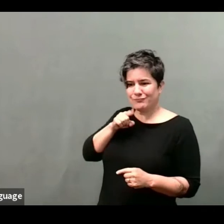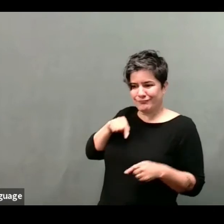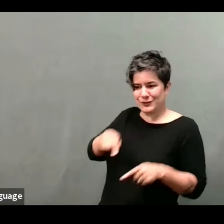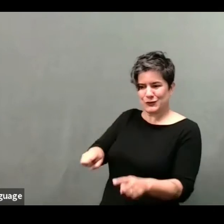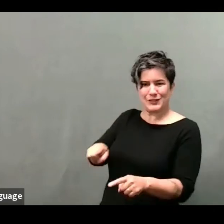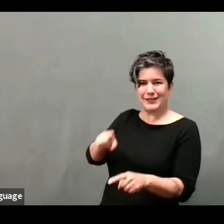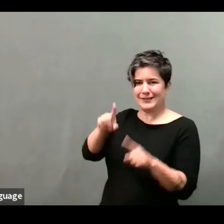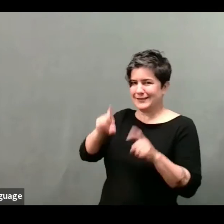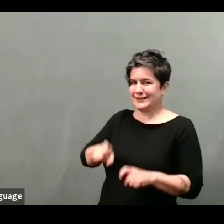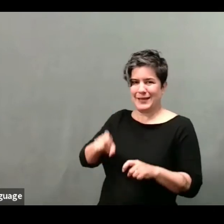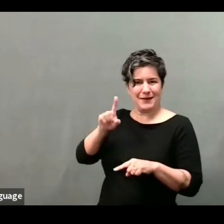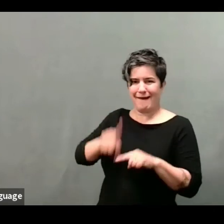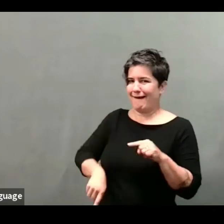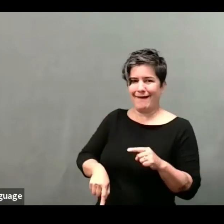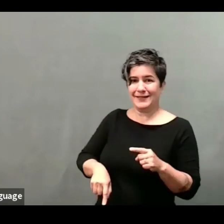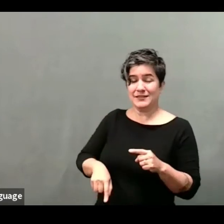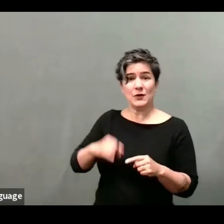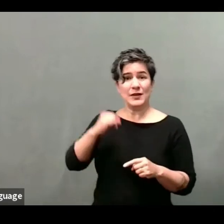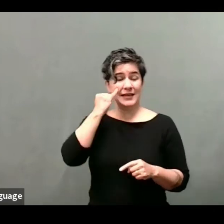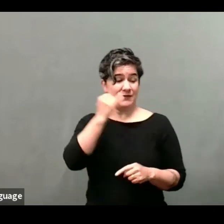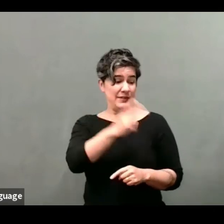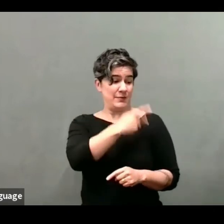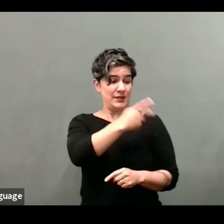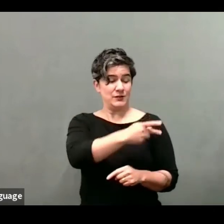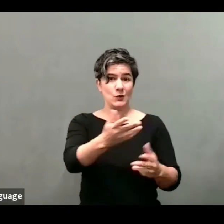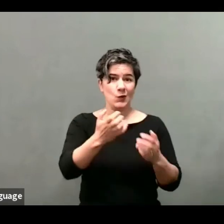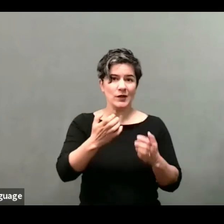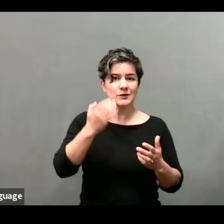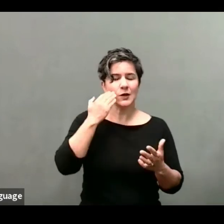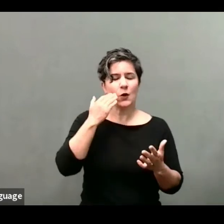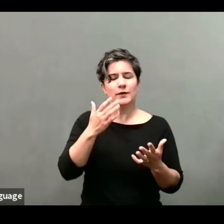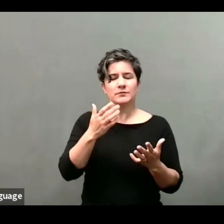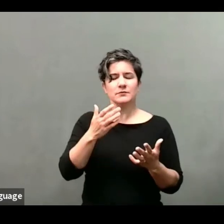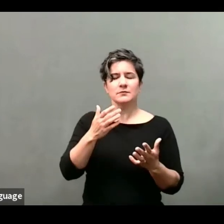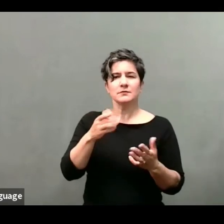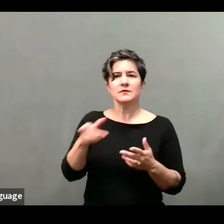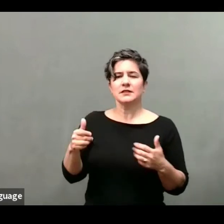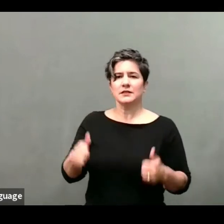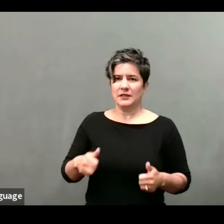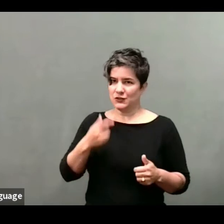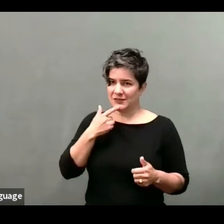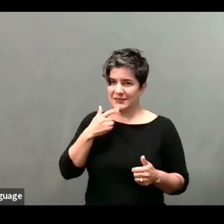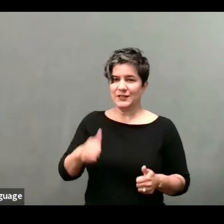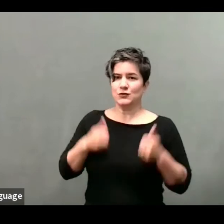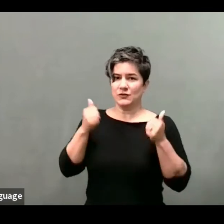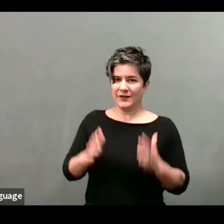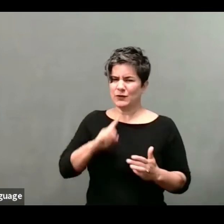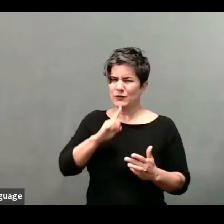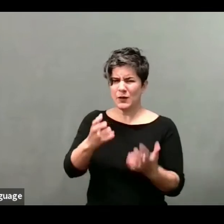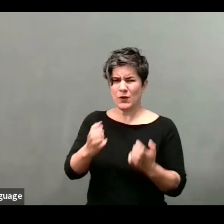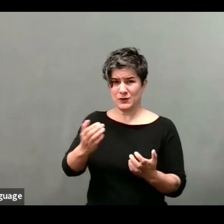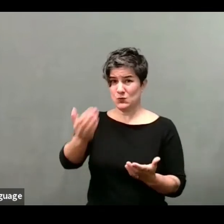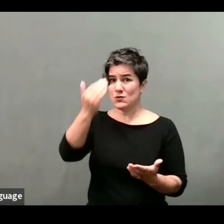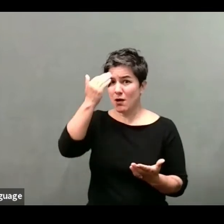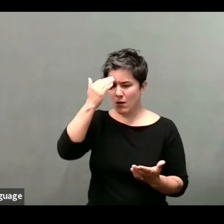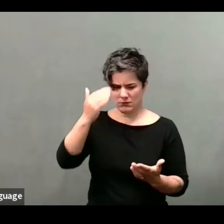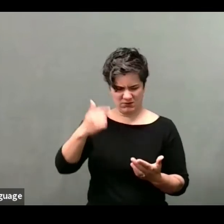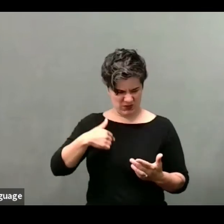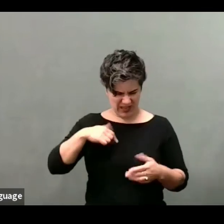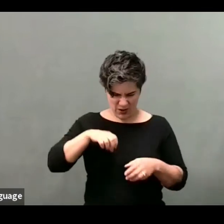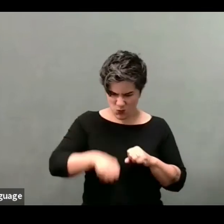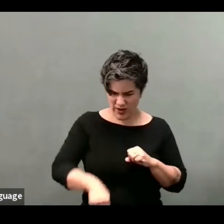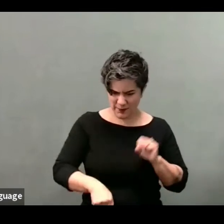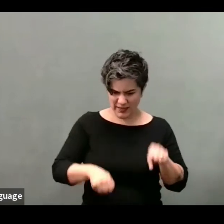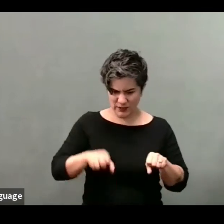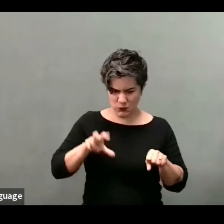that to say that if a patient really just wants to know, or I should say in this case, if a survivor really just wants to know, was I